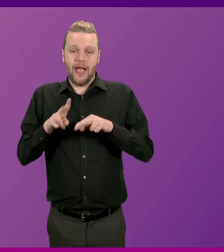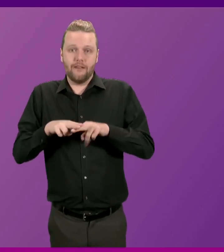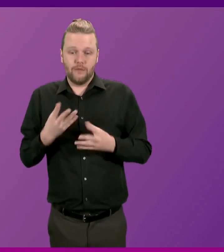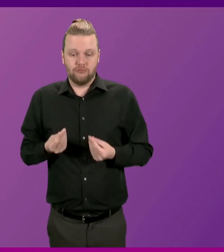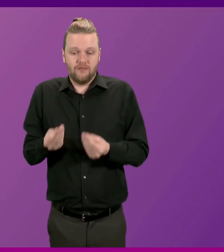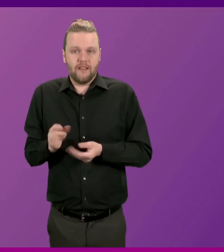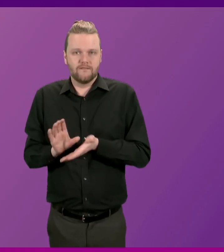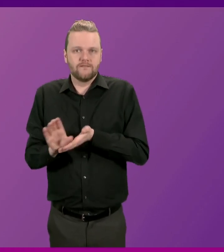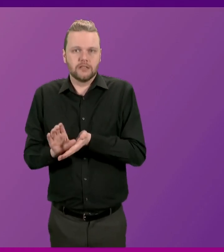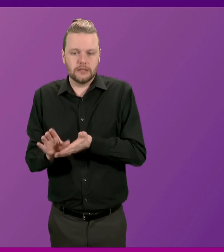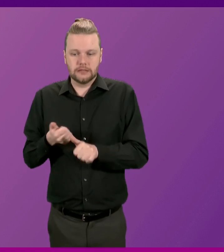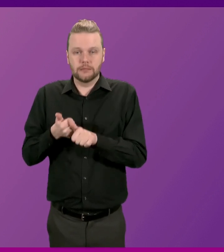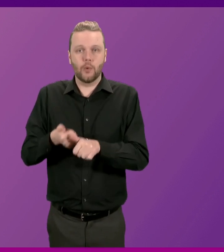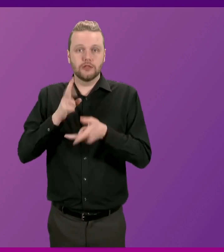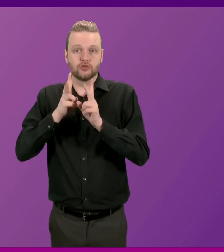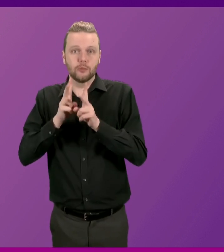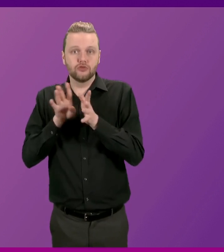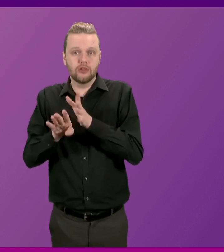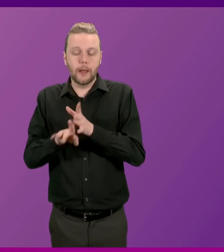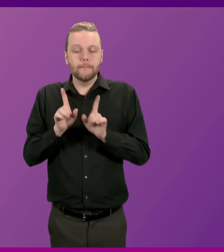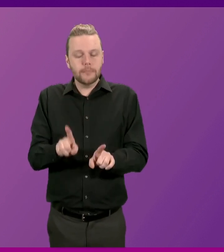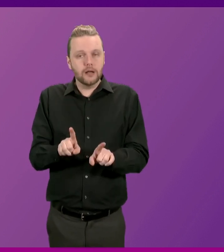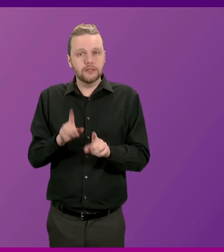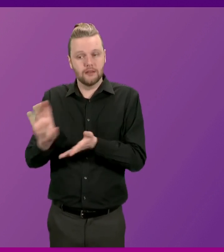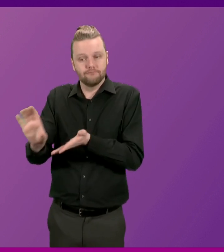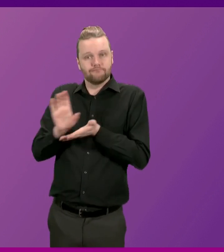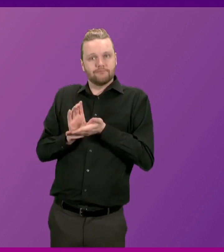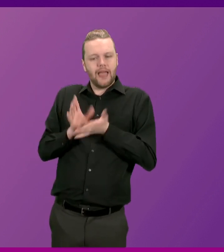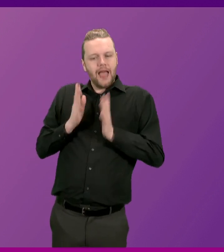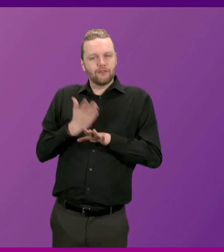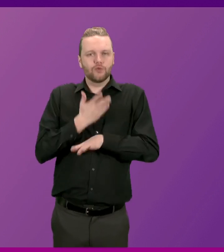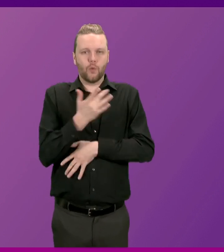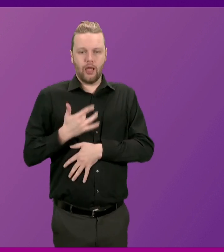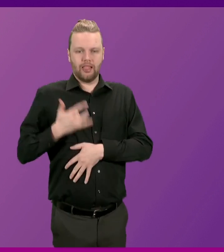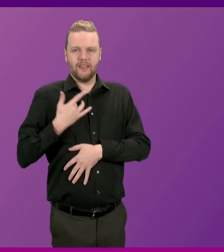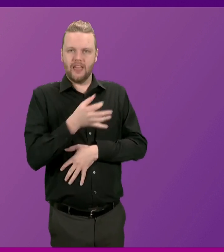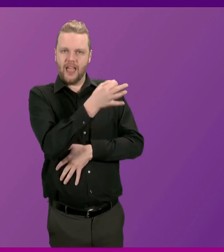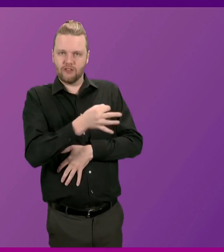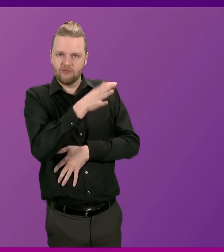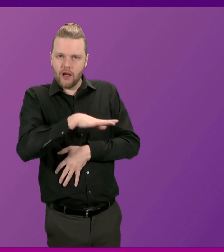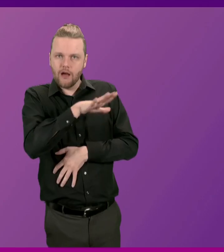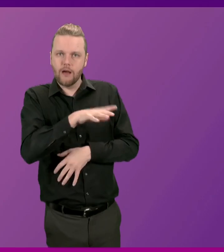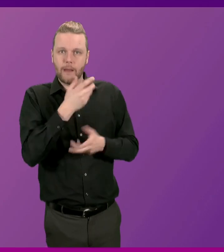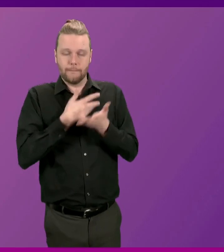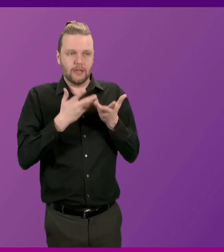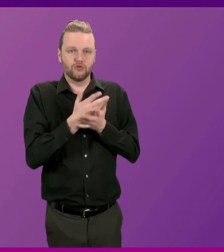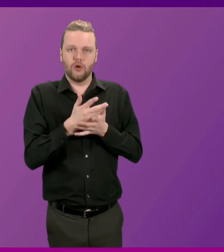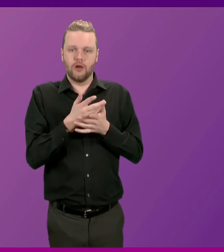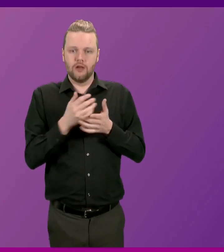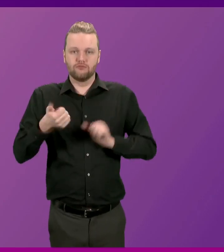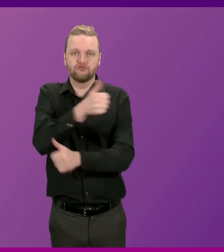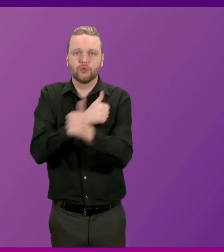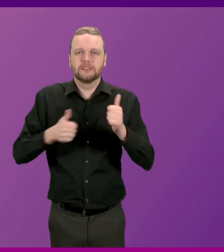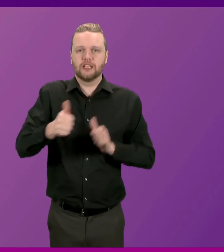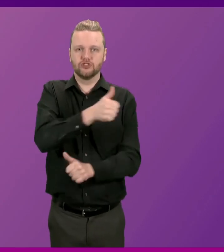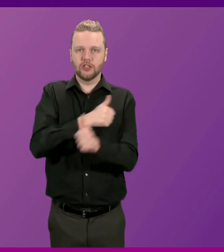provide funding to support interpreter training, and say, but on the condition of receiving funding, you would have to go and live in a certain area to make sure, and then there's a rotation then that happens